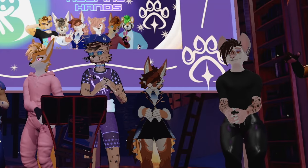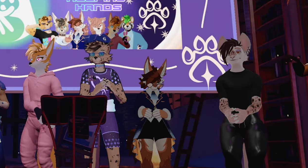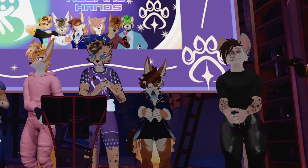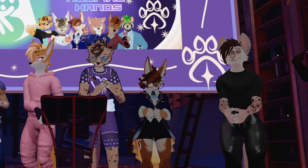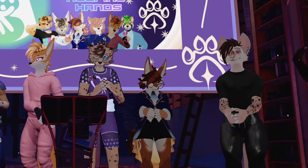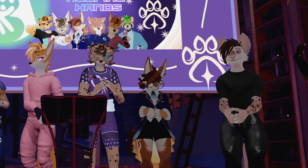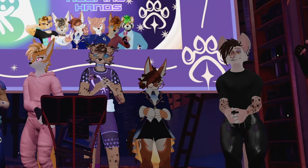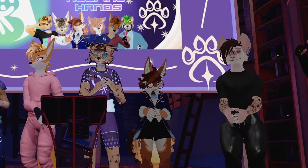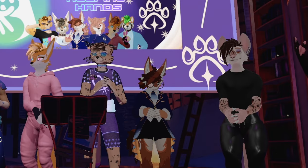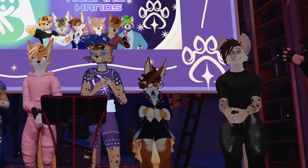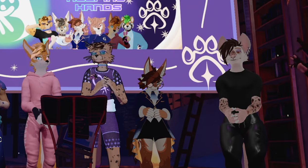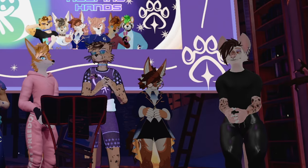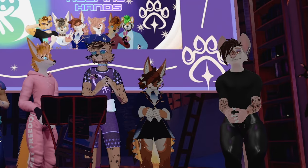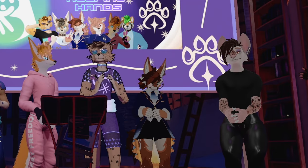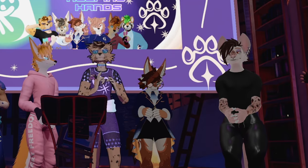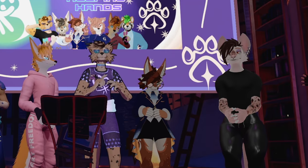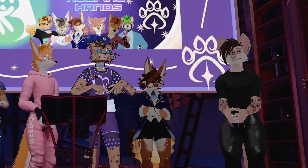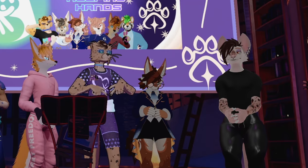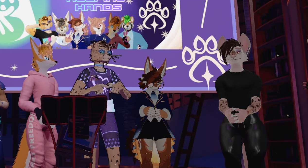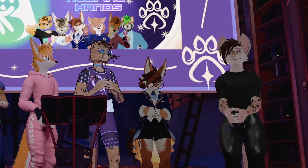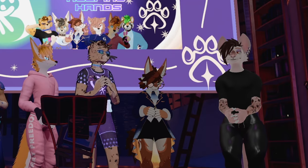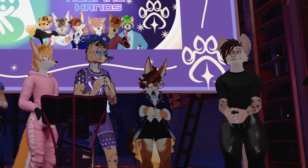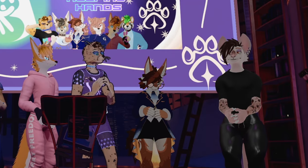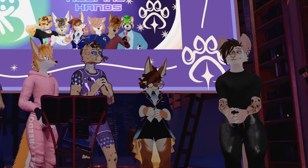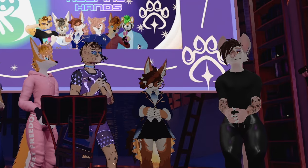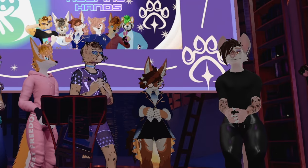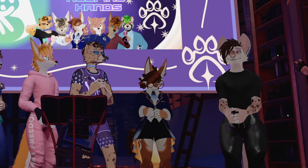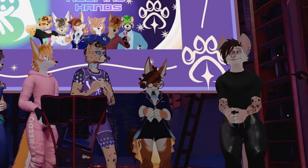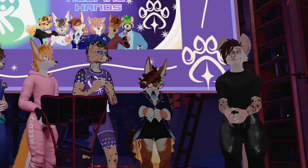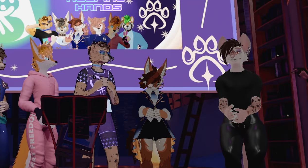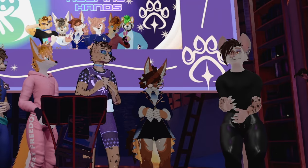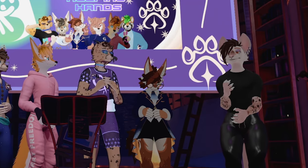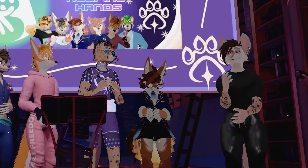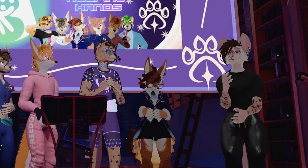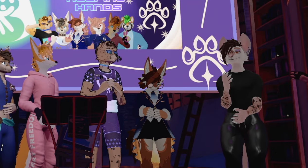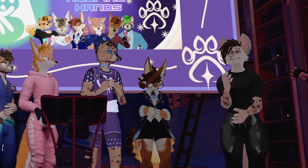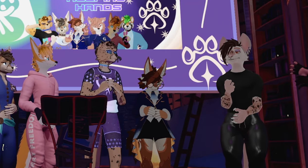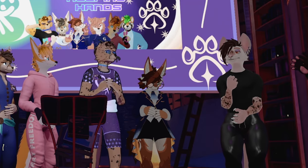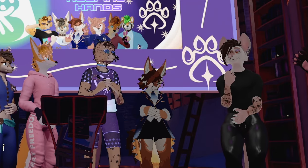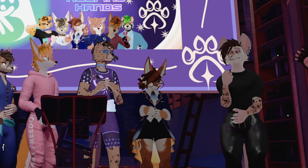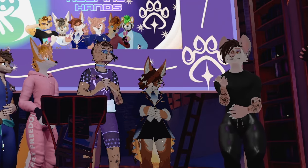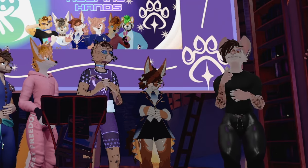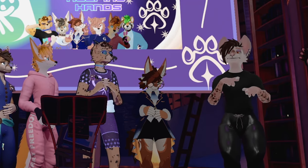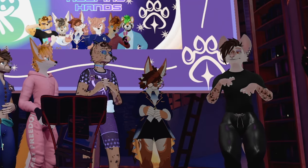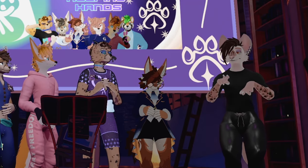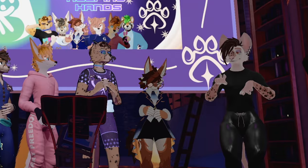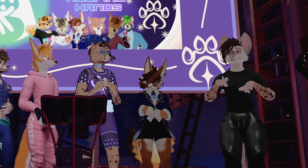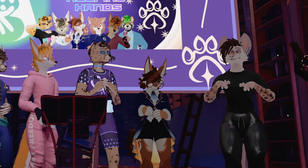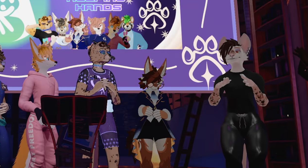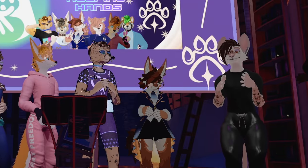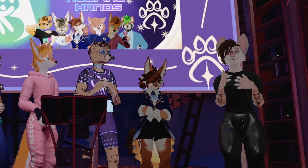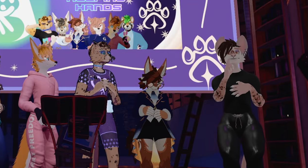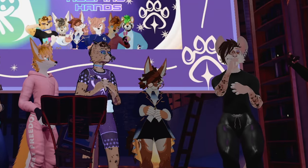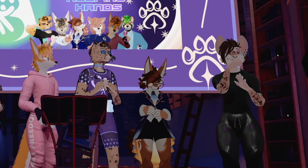A couple of people, Utterly Dead, ask, can you show I like